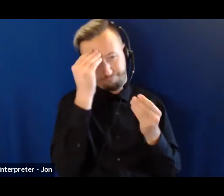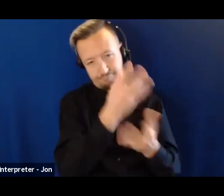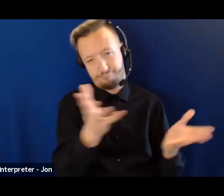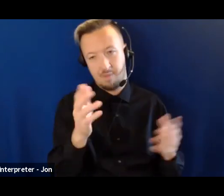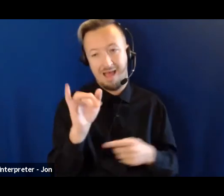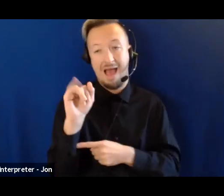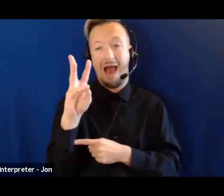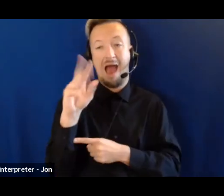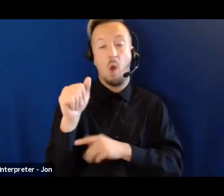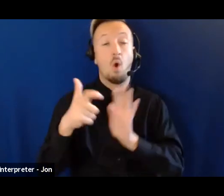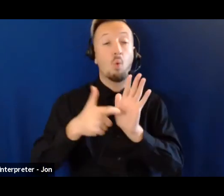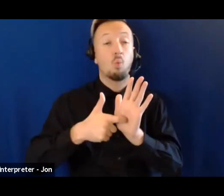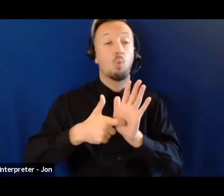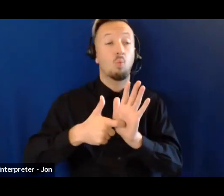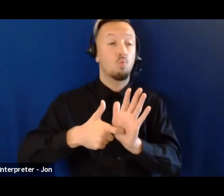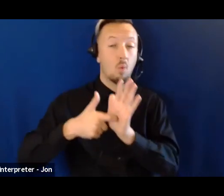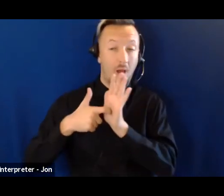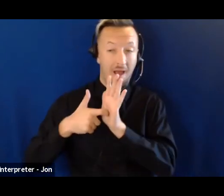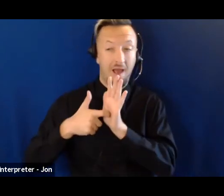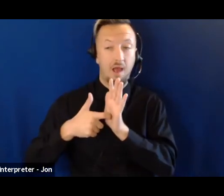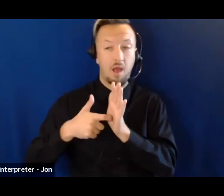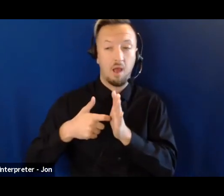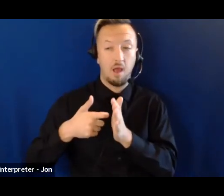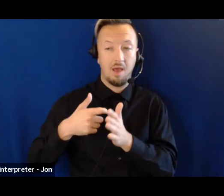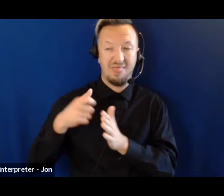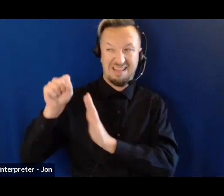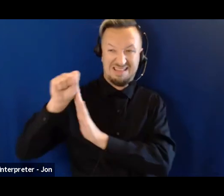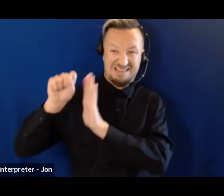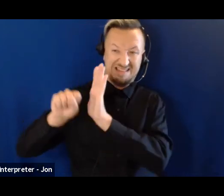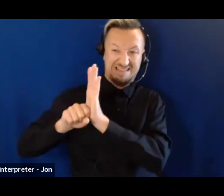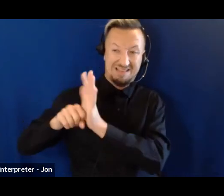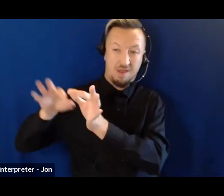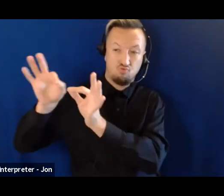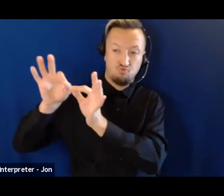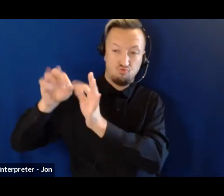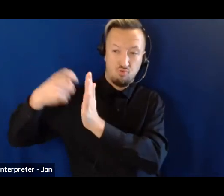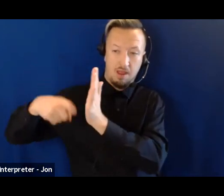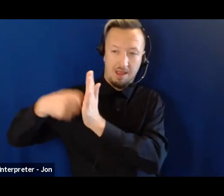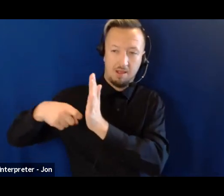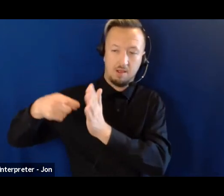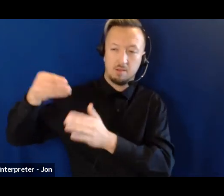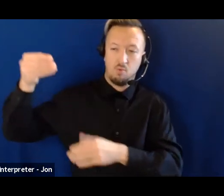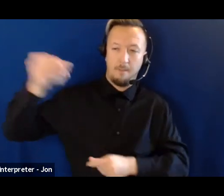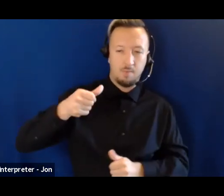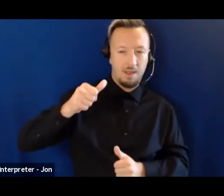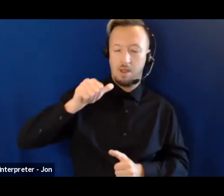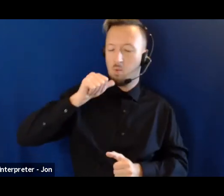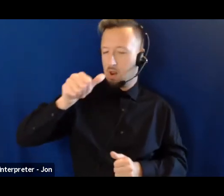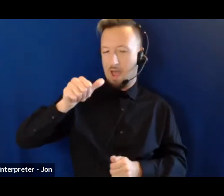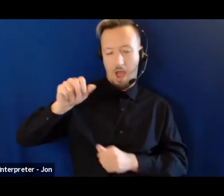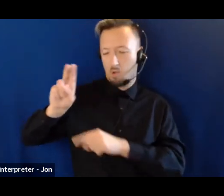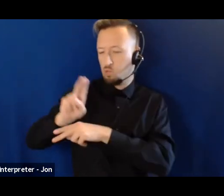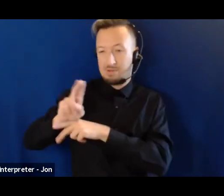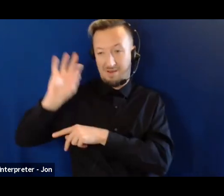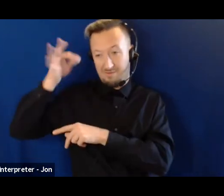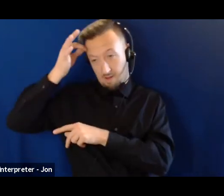Iowa requires that we be reimbursed by state rates and does not allow us to use the federal rates, even though using federal